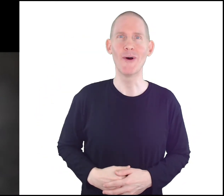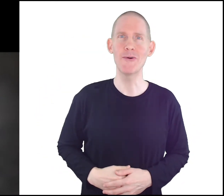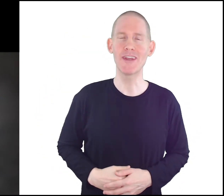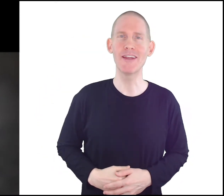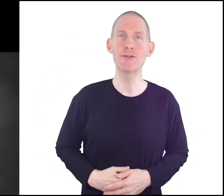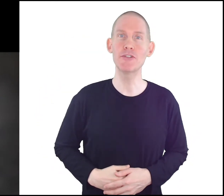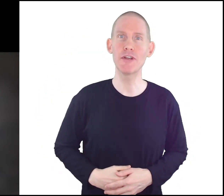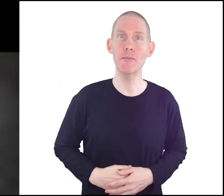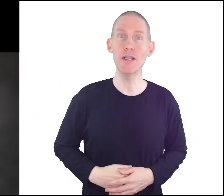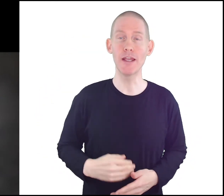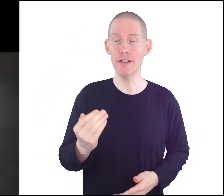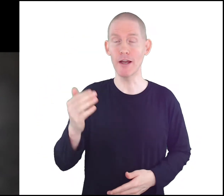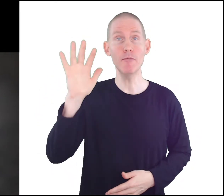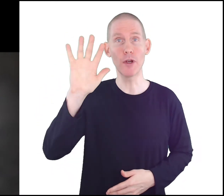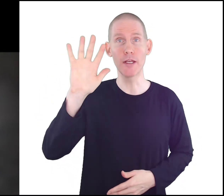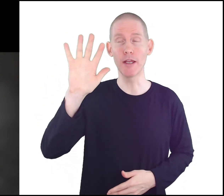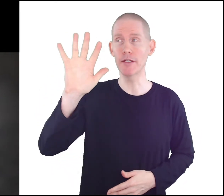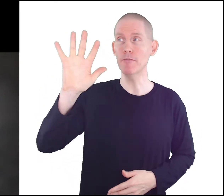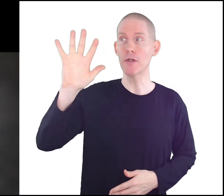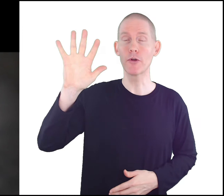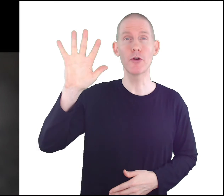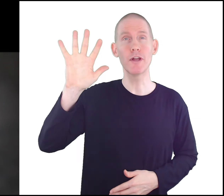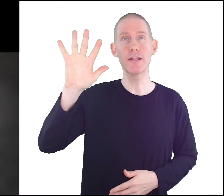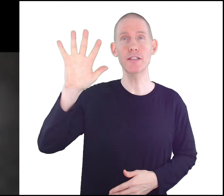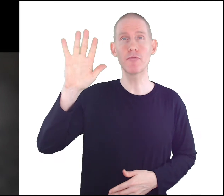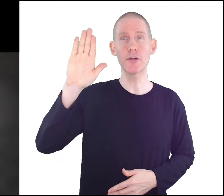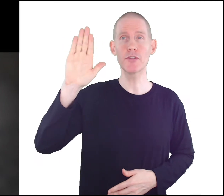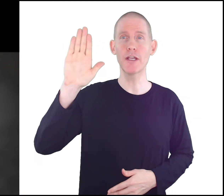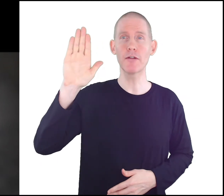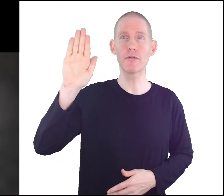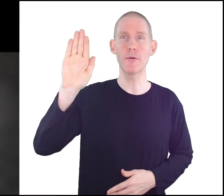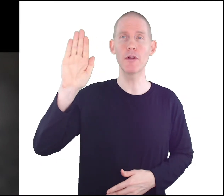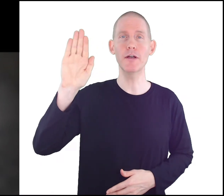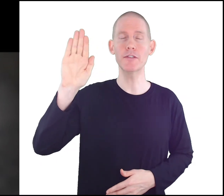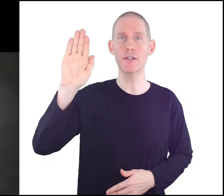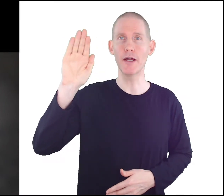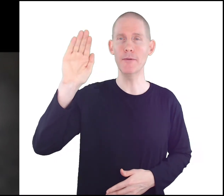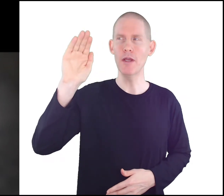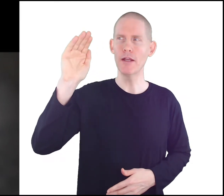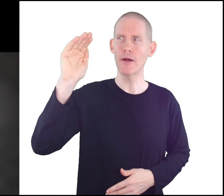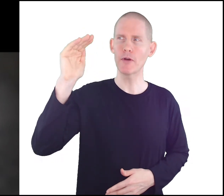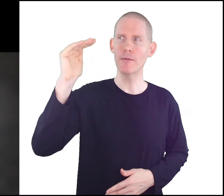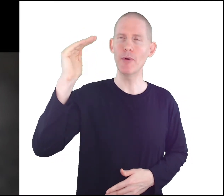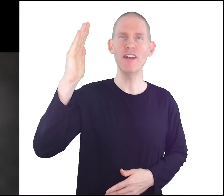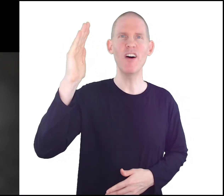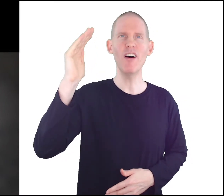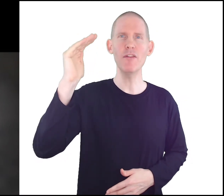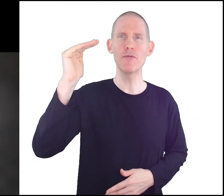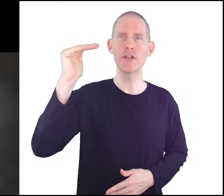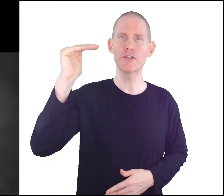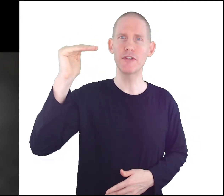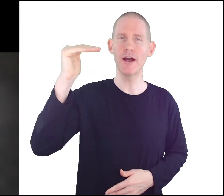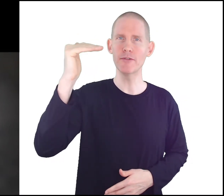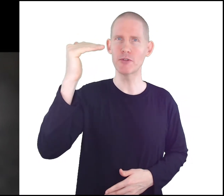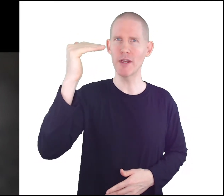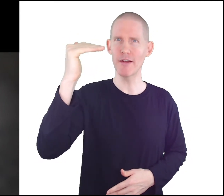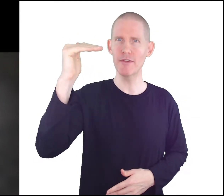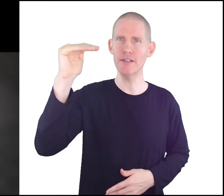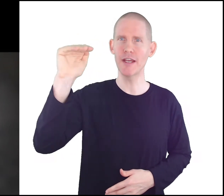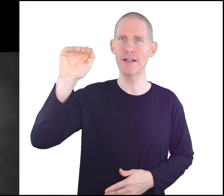Okay, use your dominant hand. I'm right-handed. We're going to go like this, fingers together, thumb alongside. Now we're going to bend all the fingers down so we have this hand